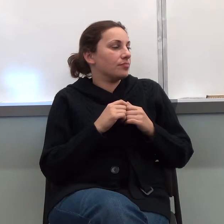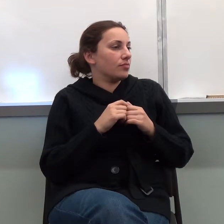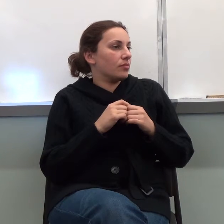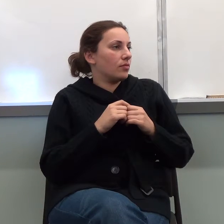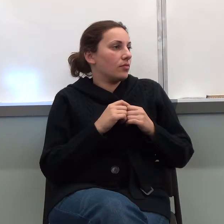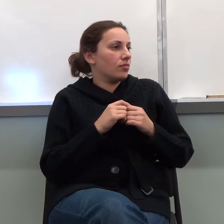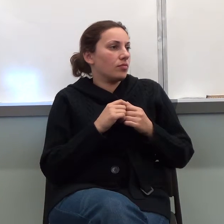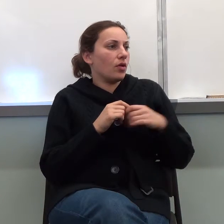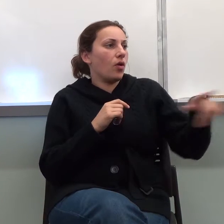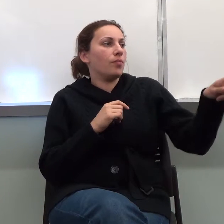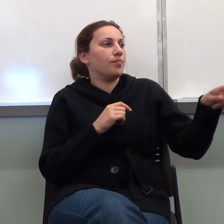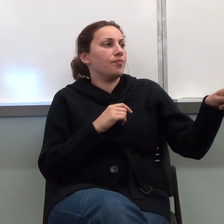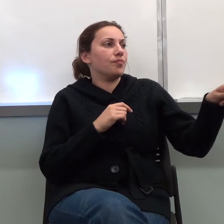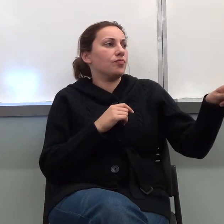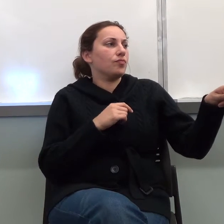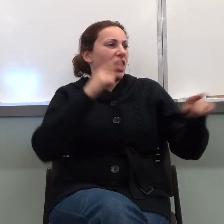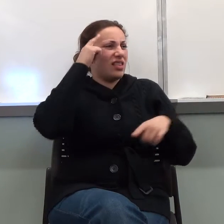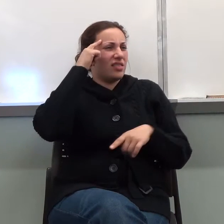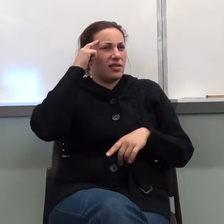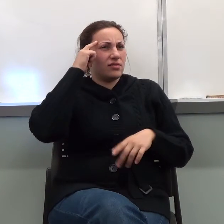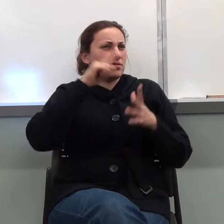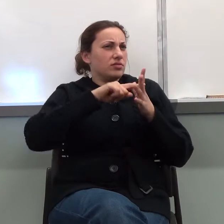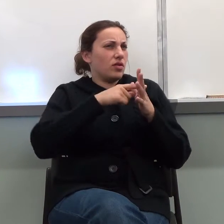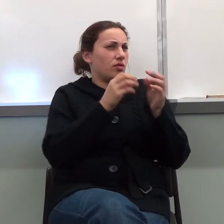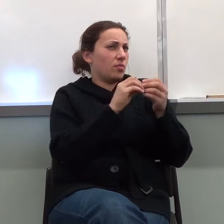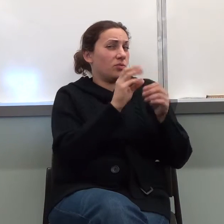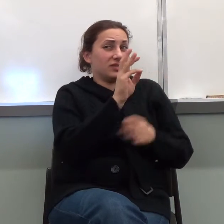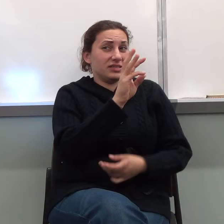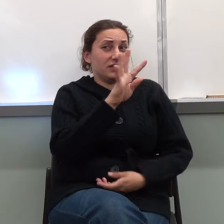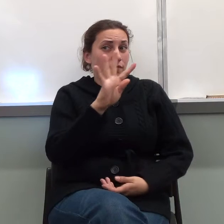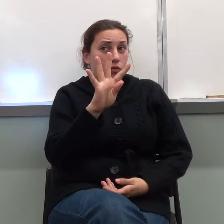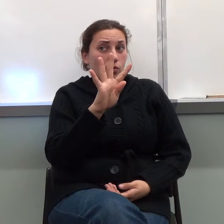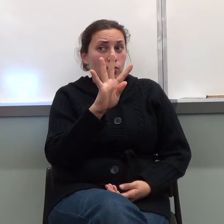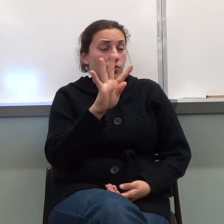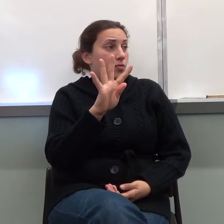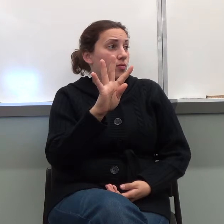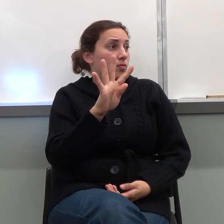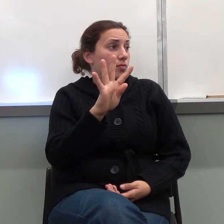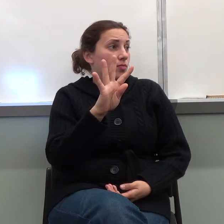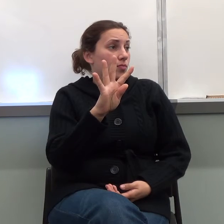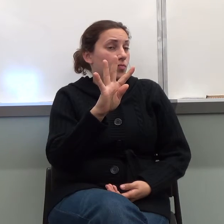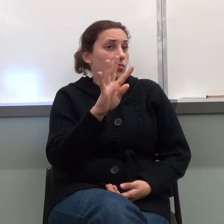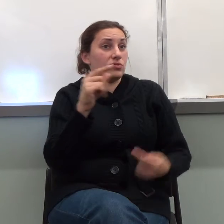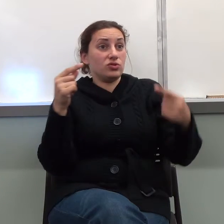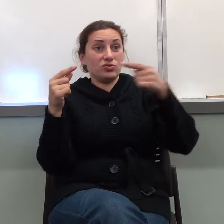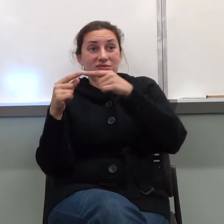think it starts at 64 Right. and goes to 68. It's supposed to carry them off